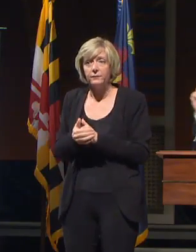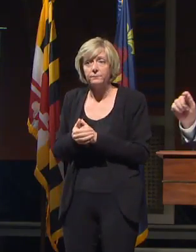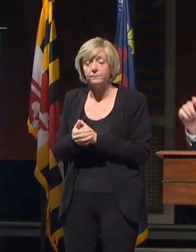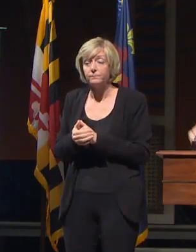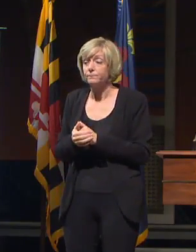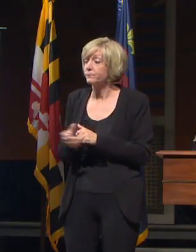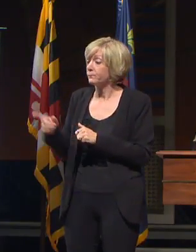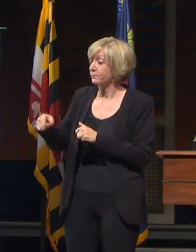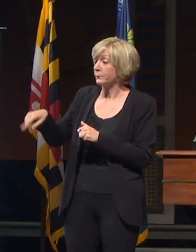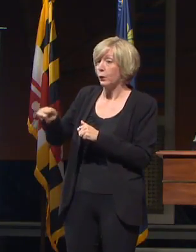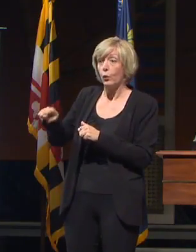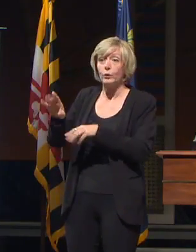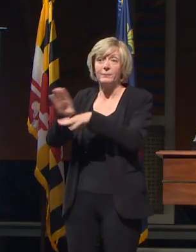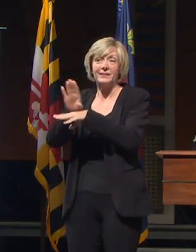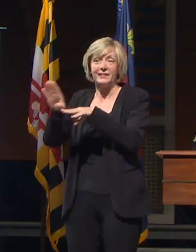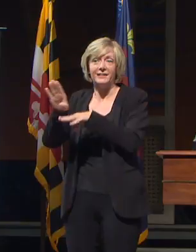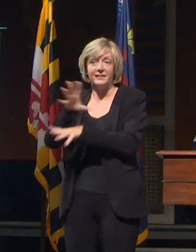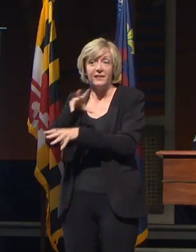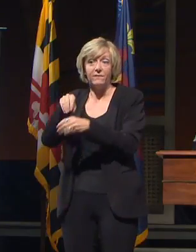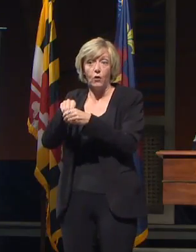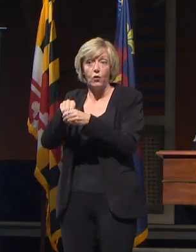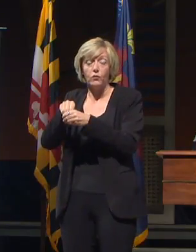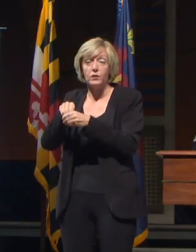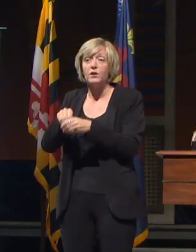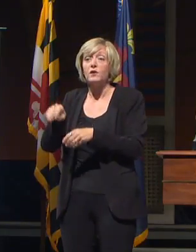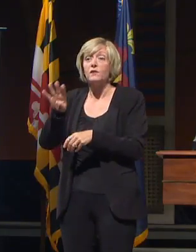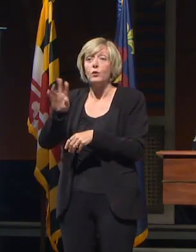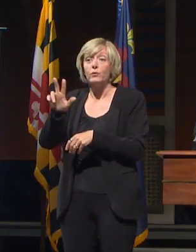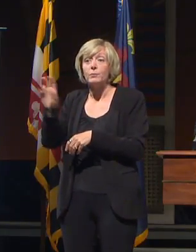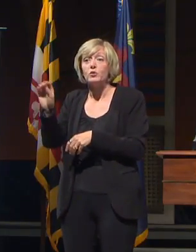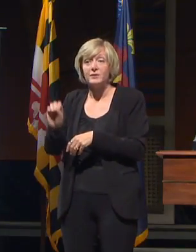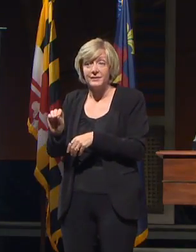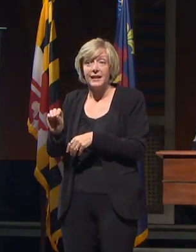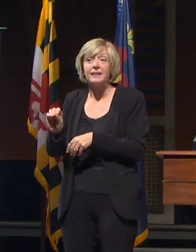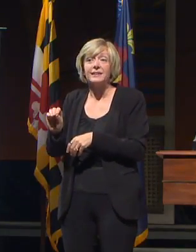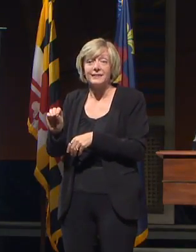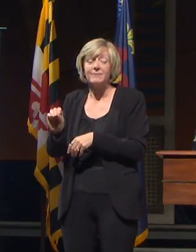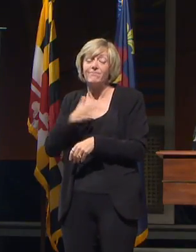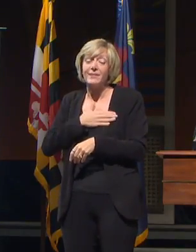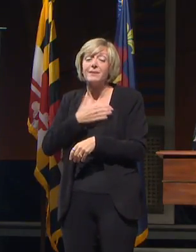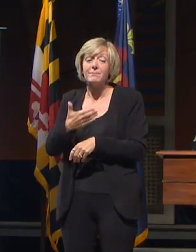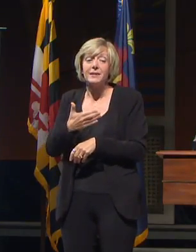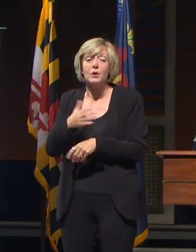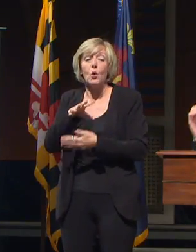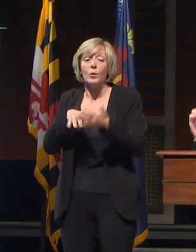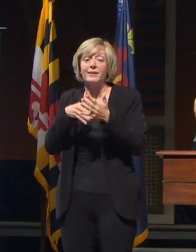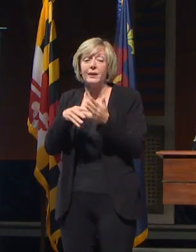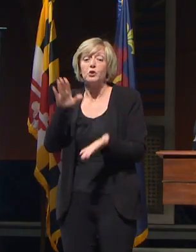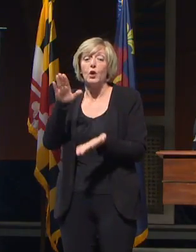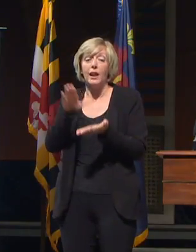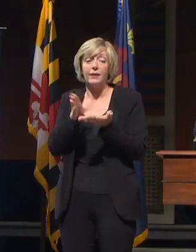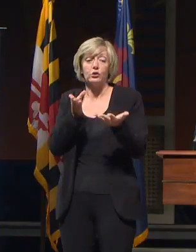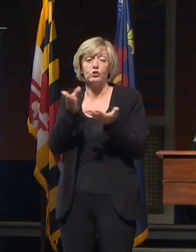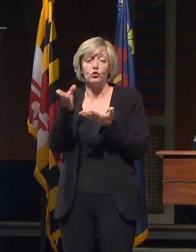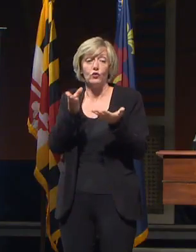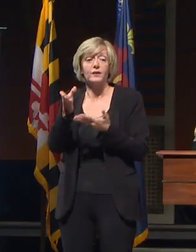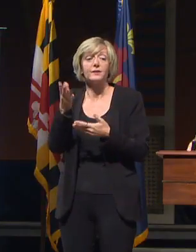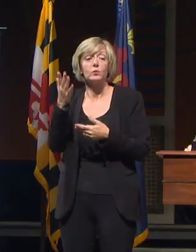those businesses who are involved in service calls have said they schedule fewer service calls because of